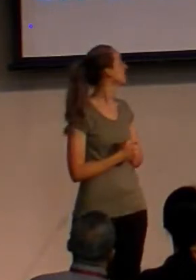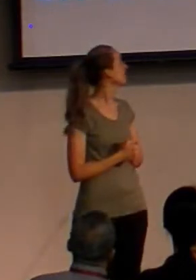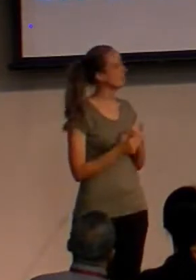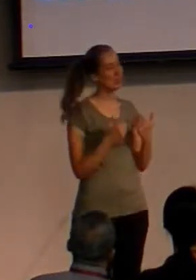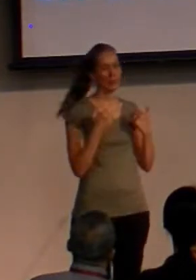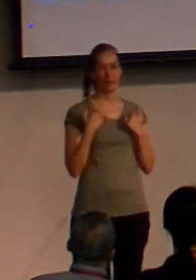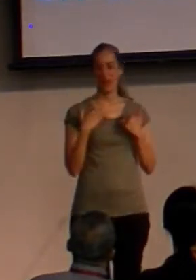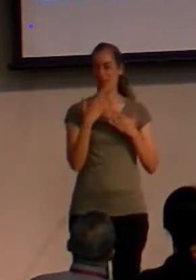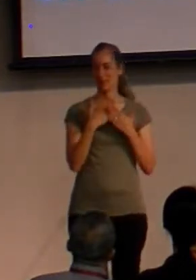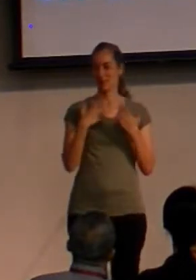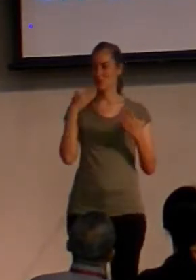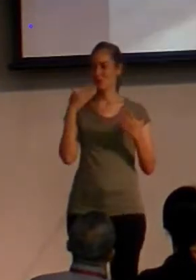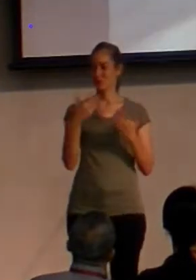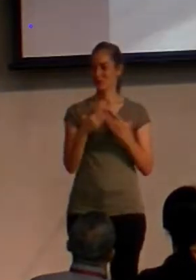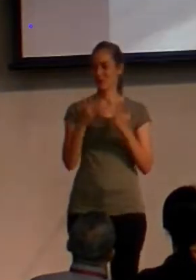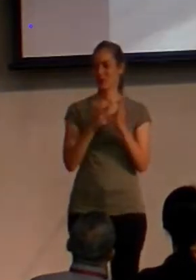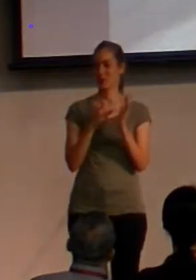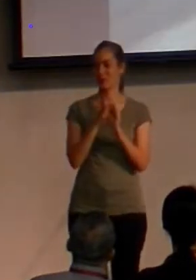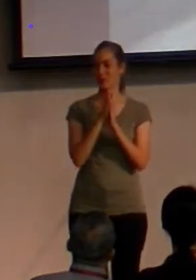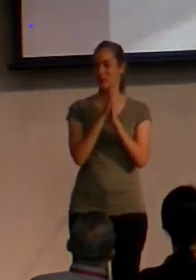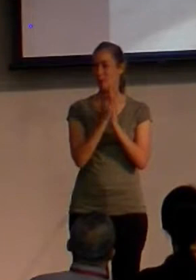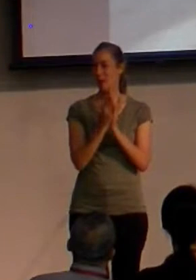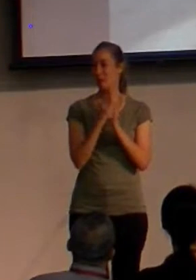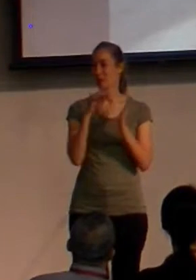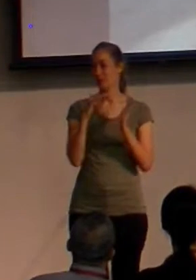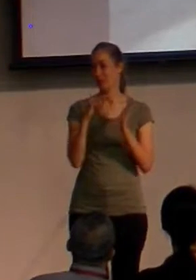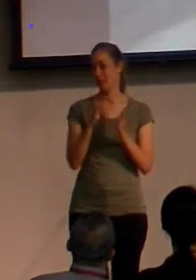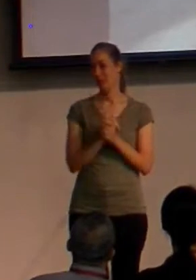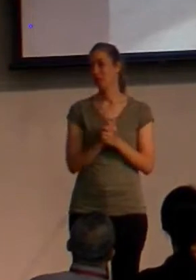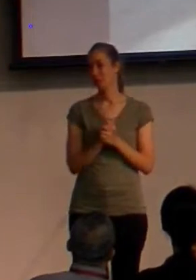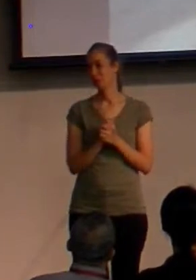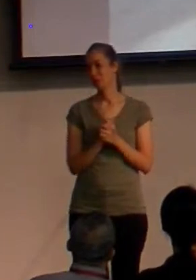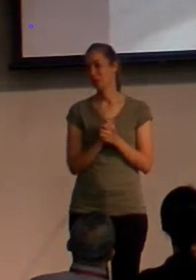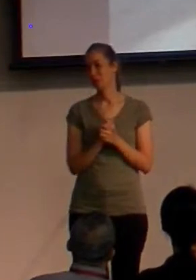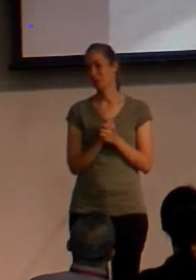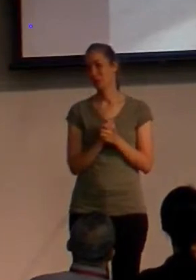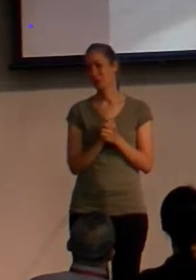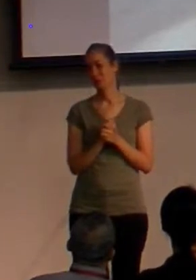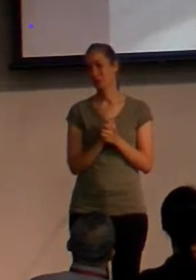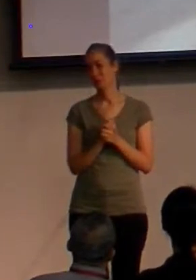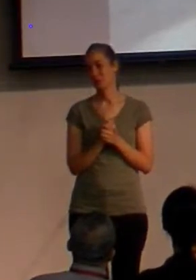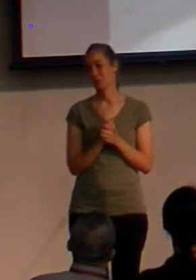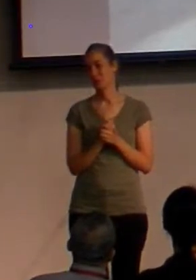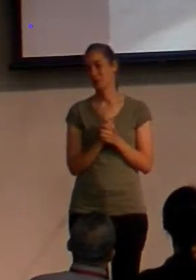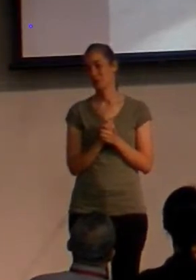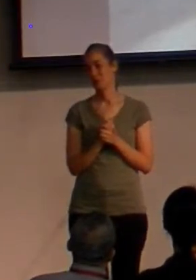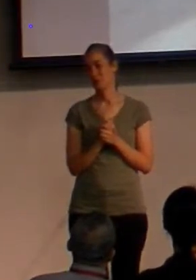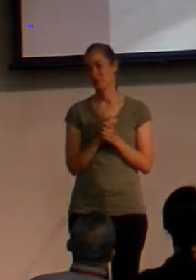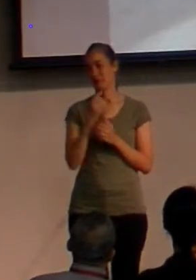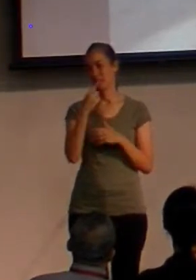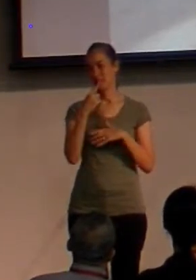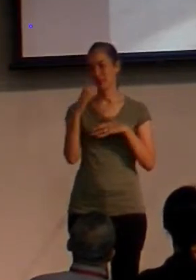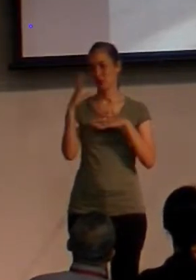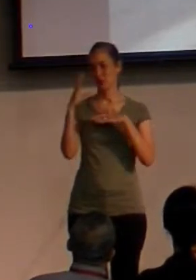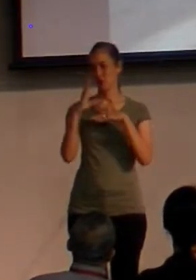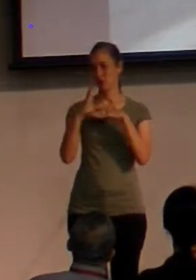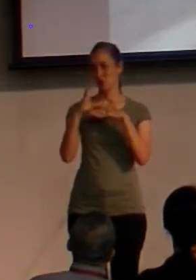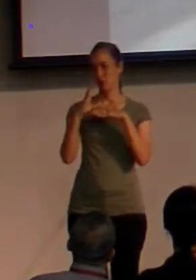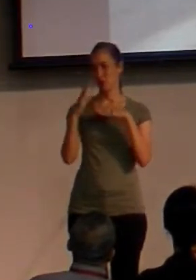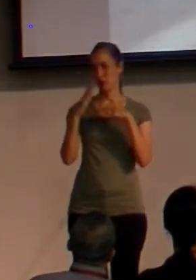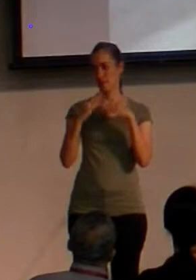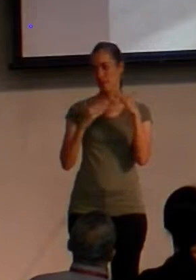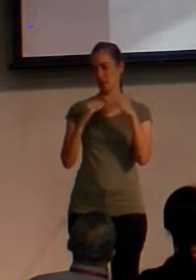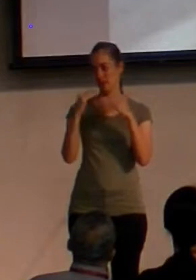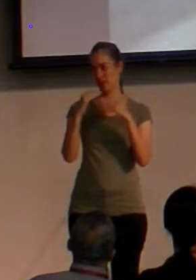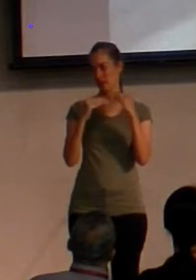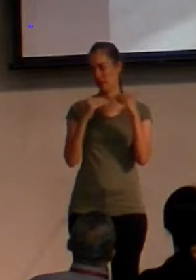Bible study, so it turned out a little bit useful there. The Midday Church House, in